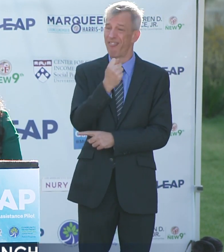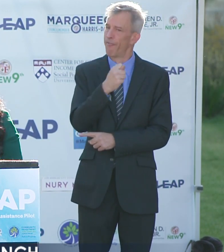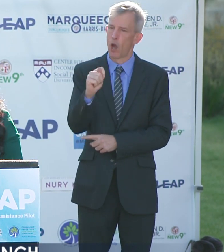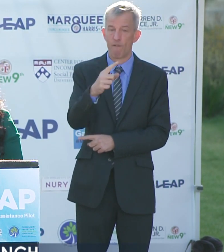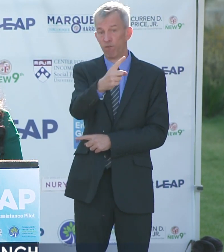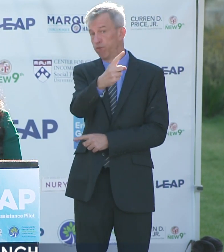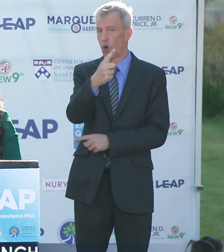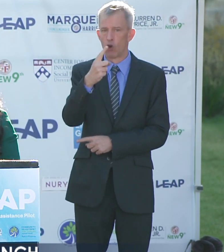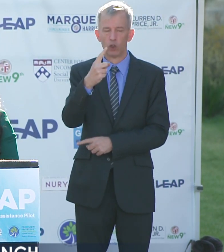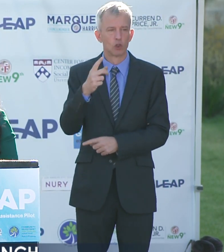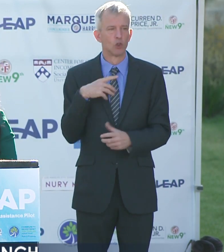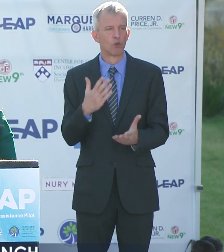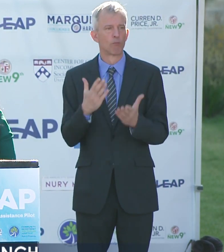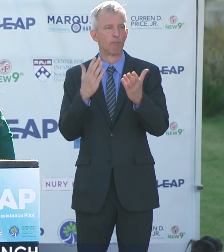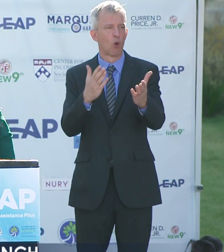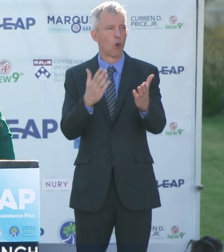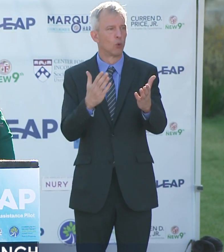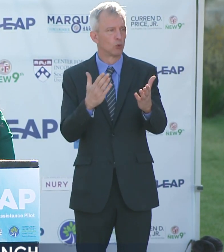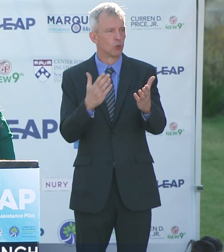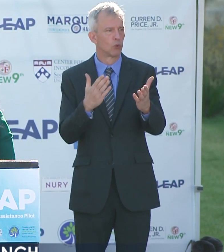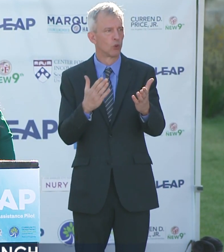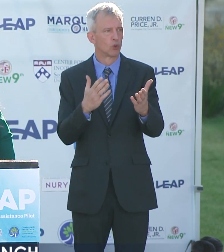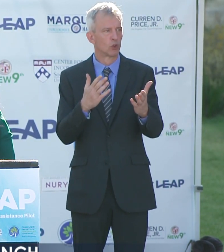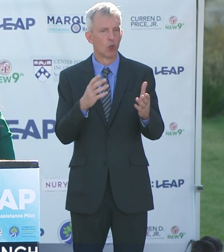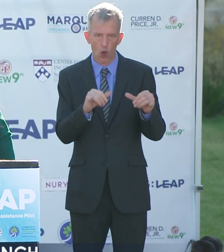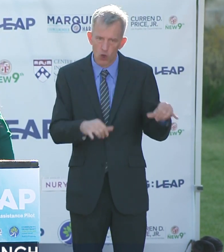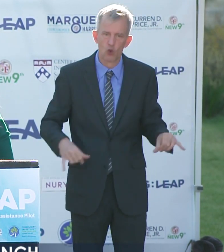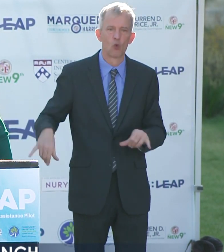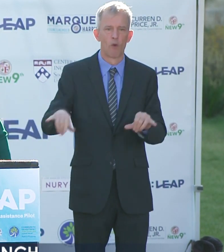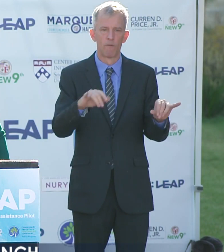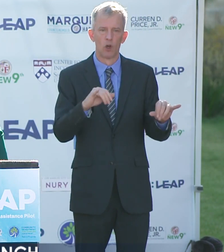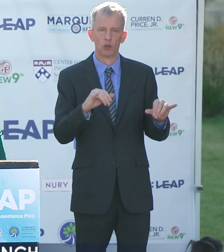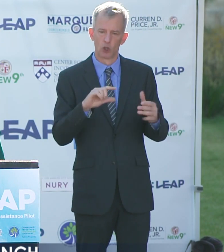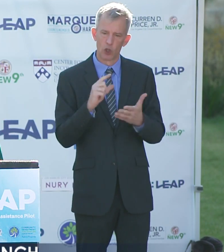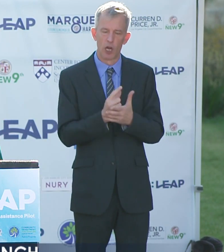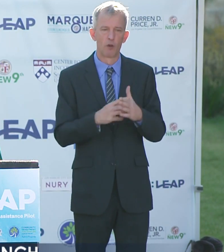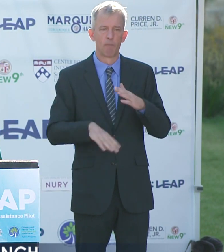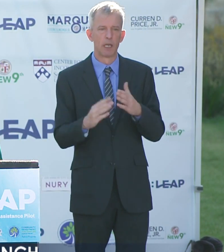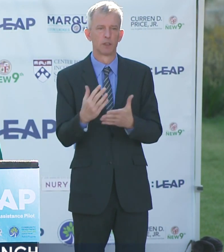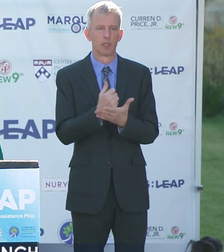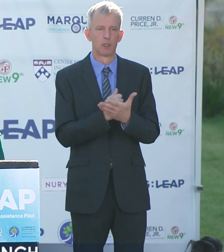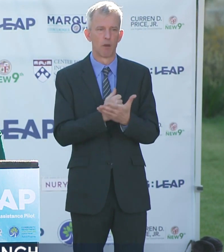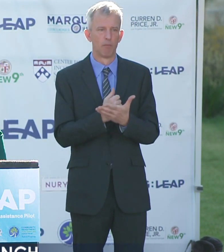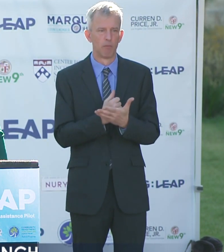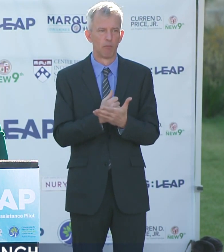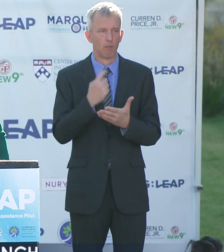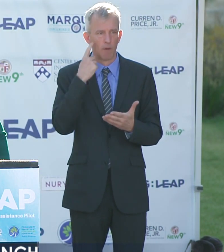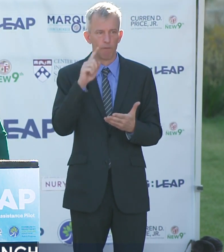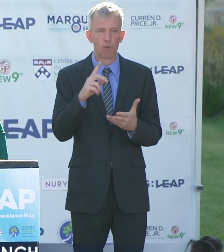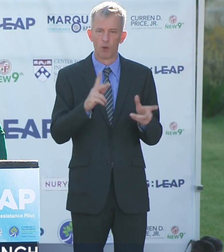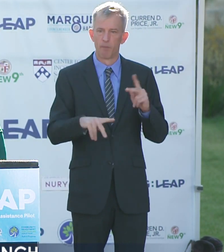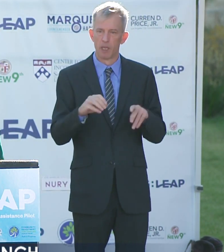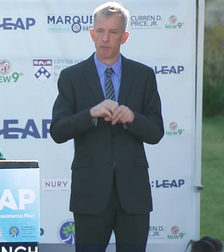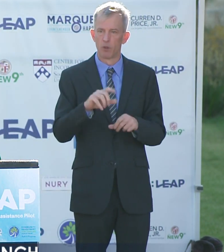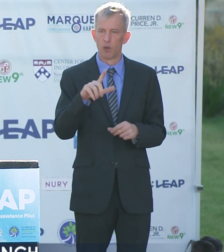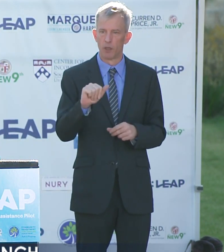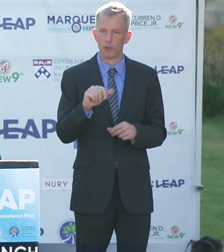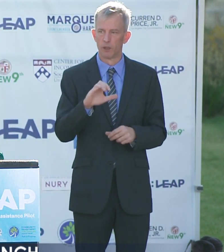to propose universal income program in Los Angeles for the residents of the 9th District. Yeah.